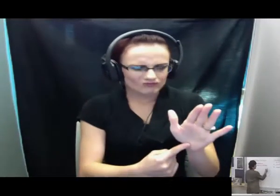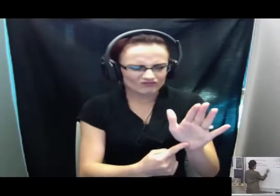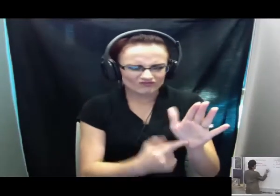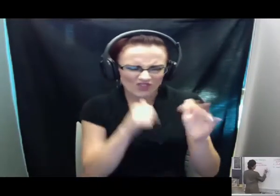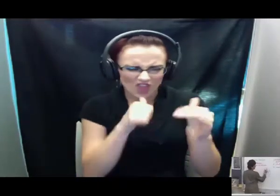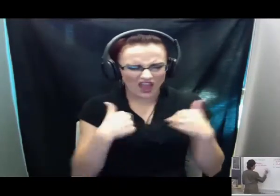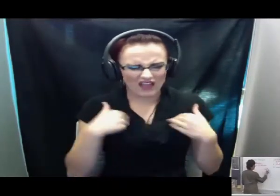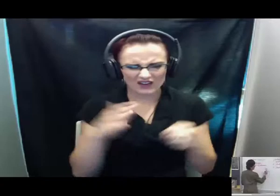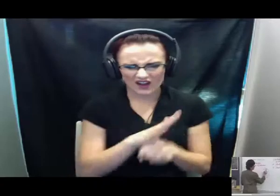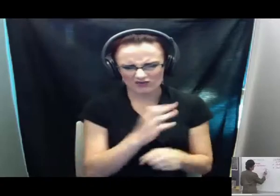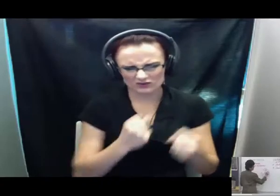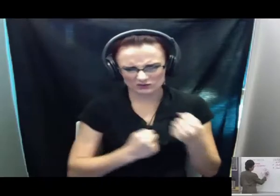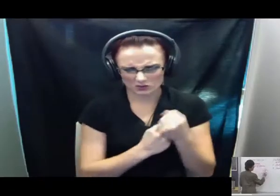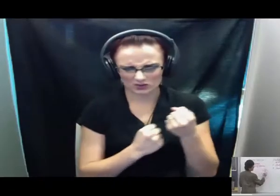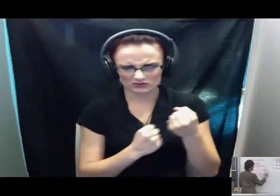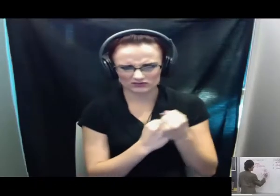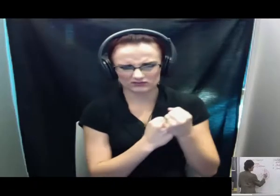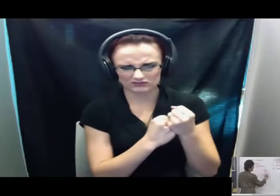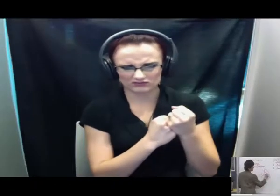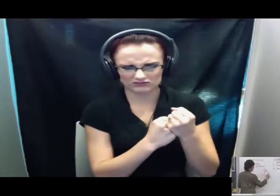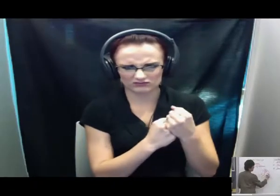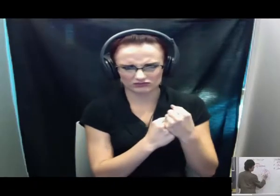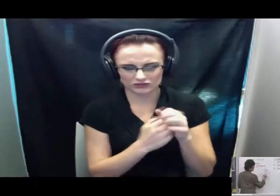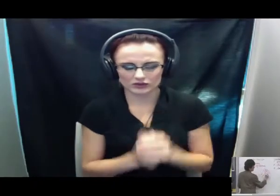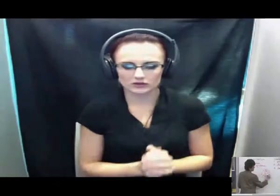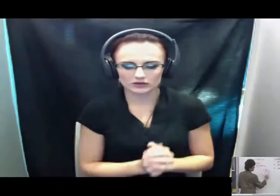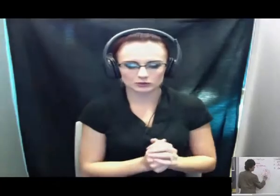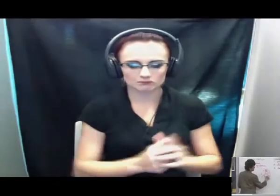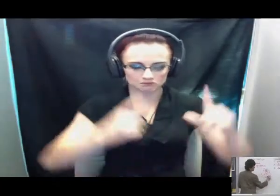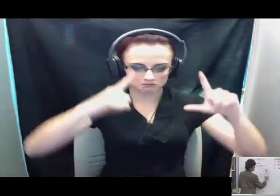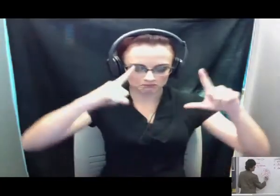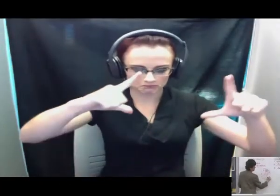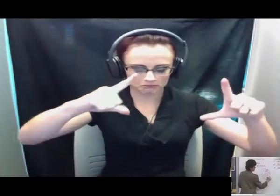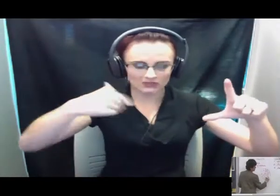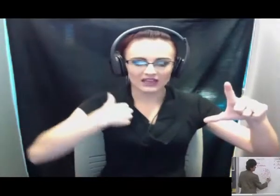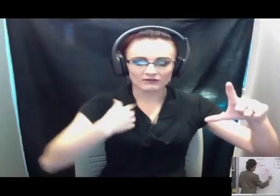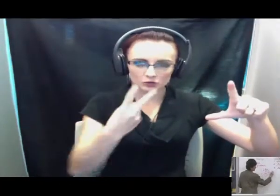2/5. We'll put lines through those 2/5.